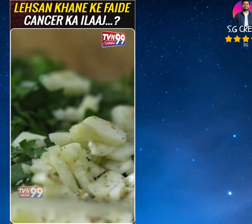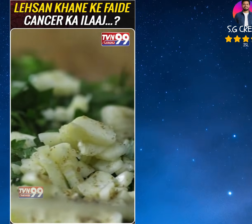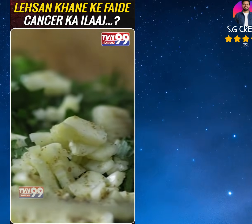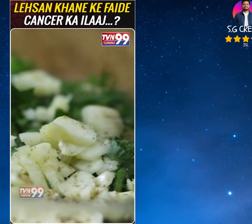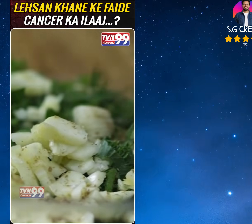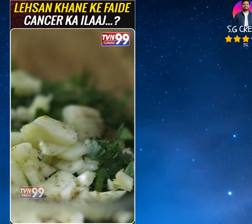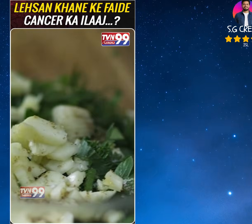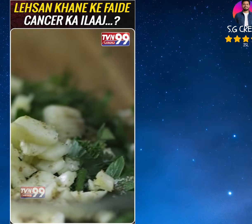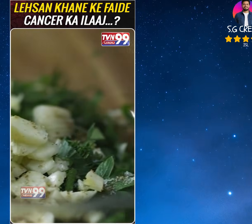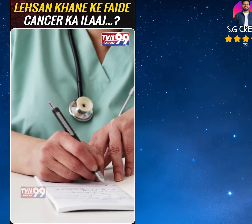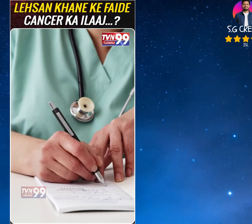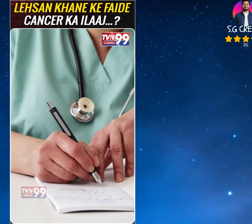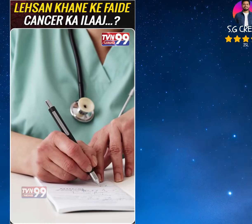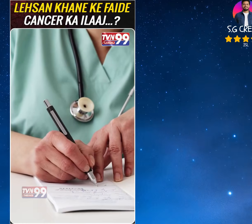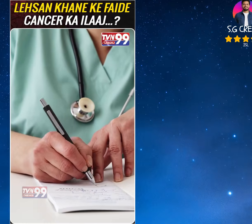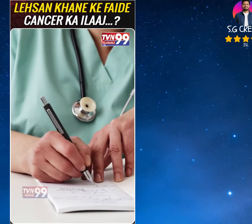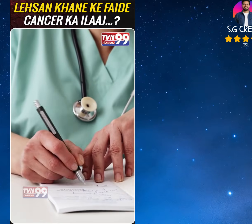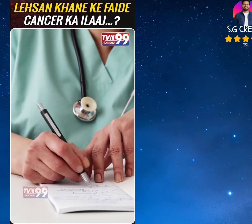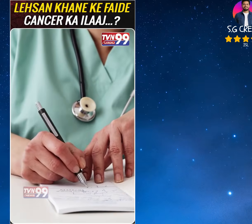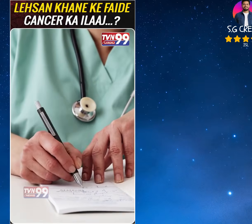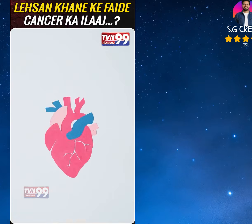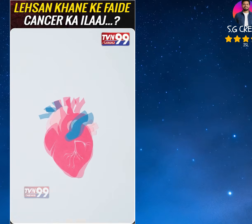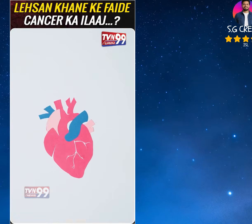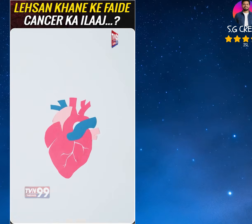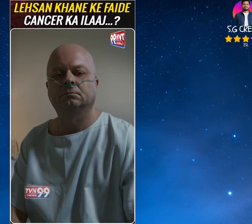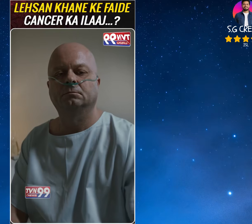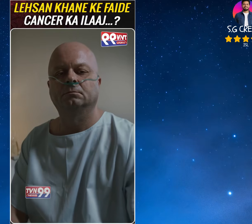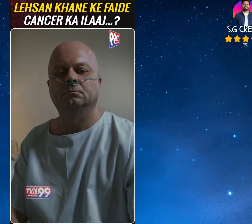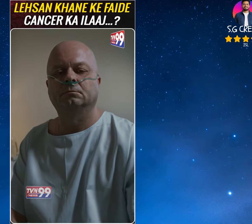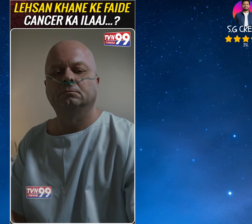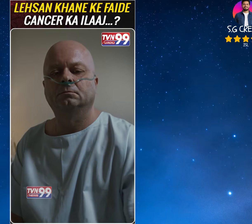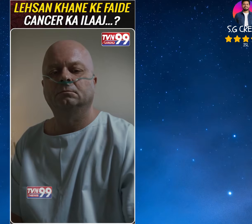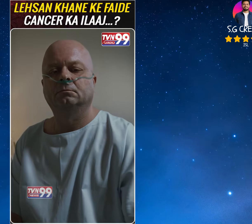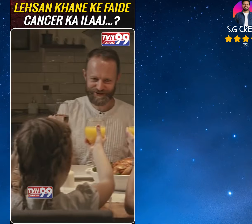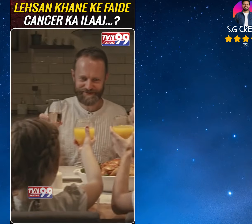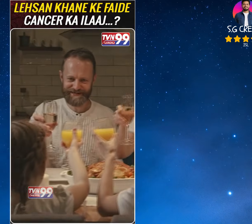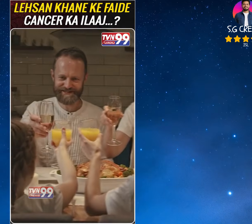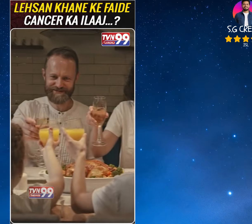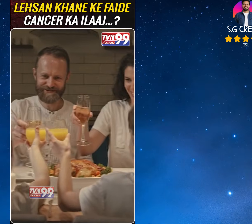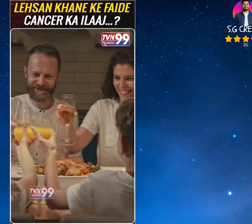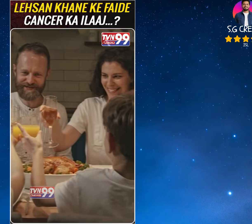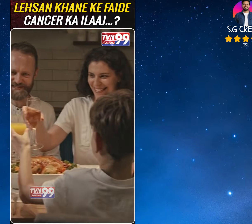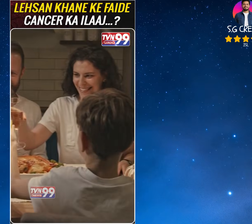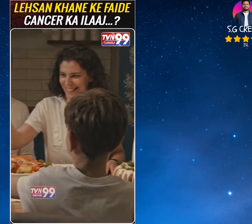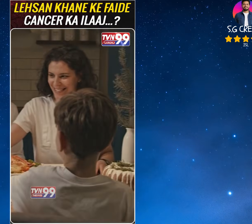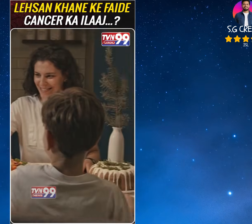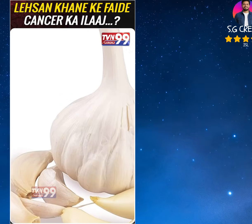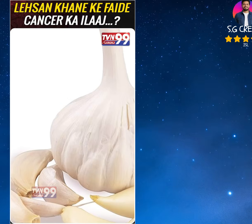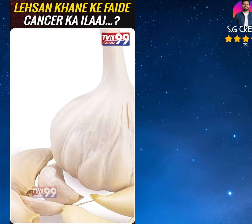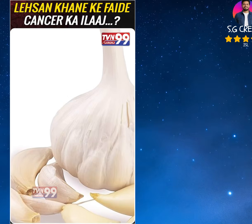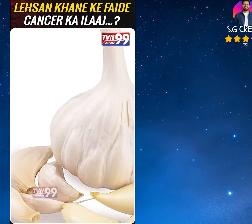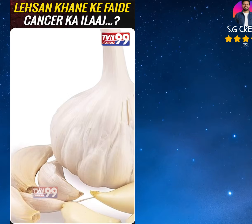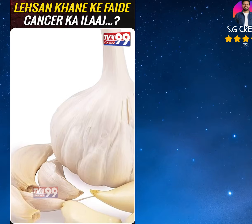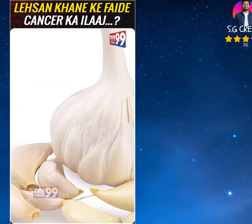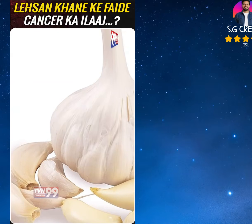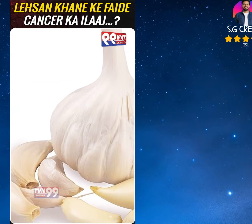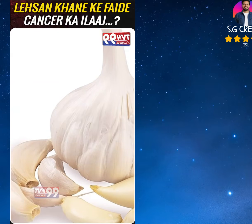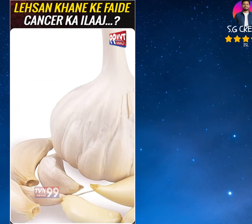and supporting overall microvascular flow. 2. Gastrointestinal microbiome and prebiotic action. Onions